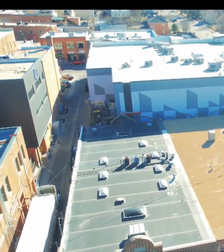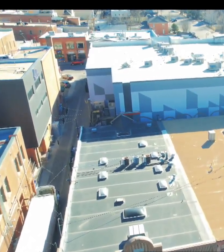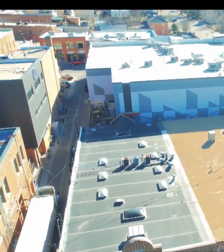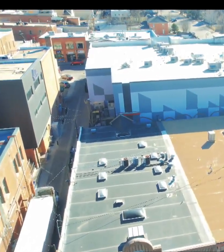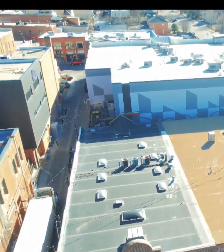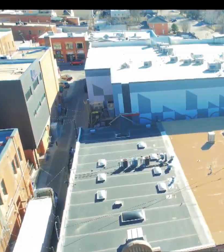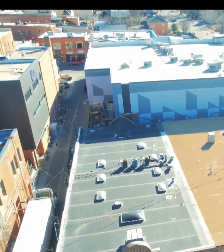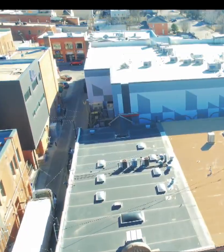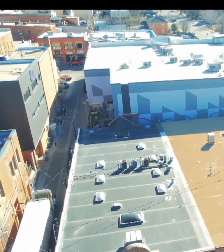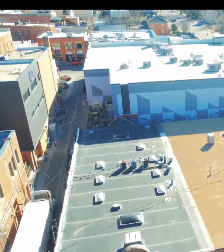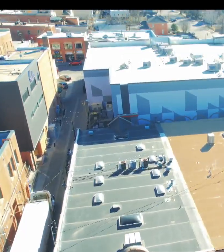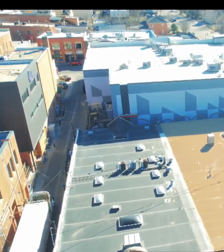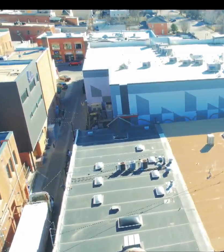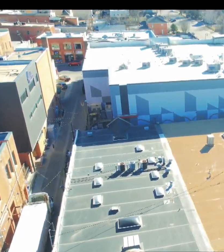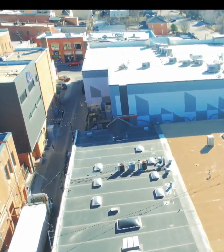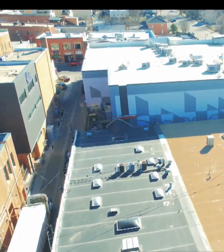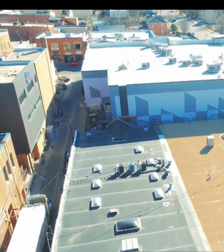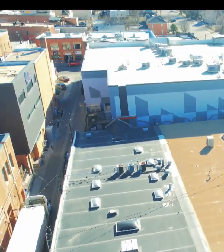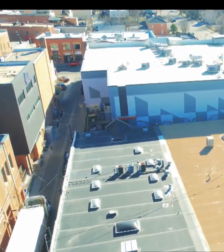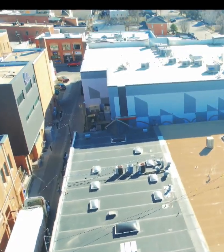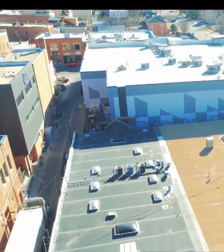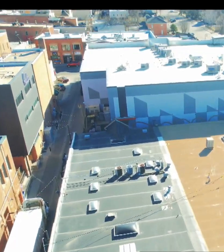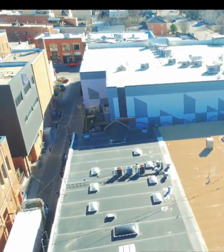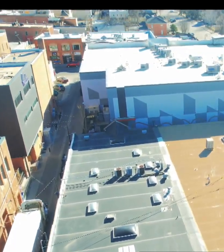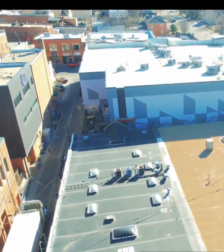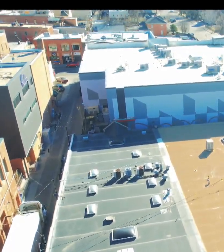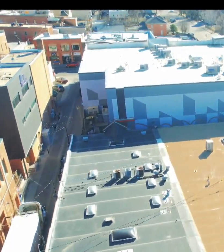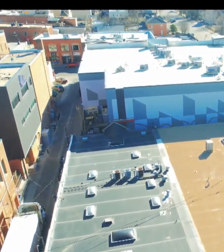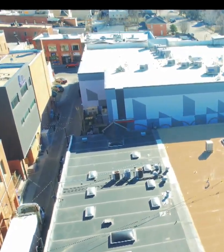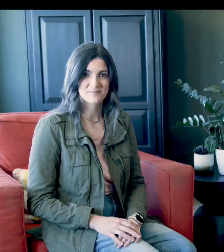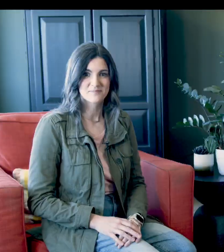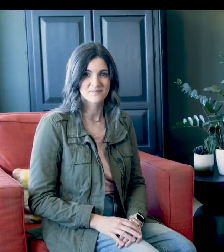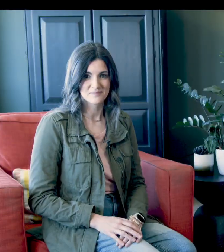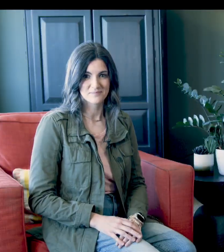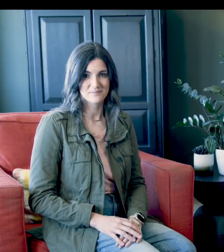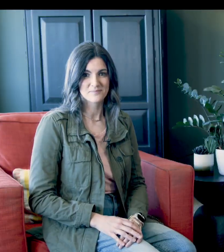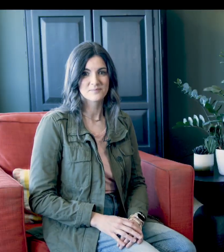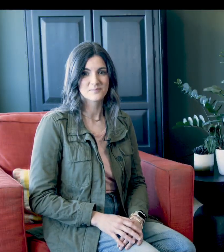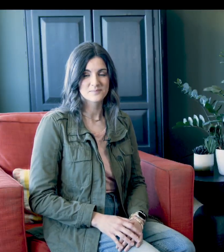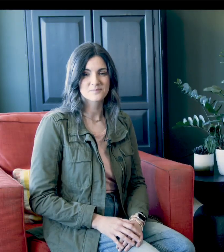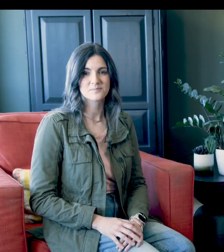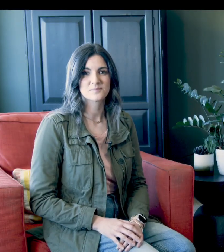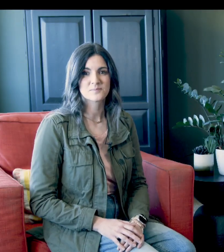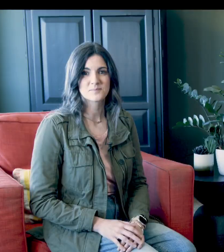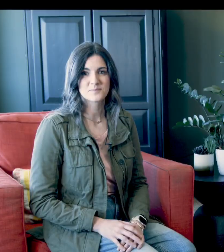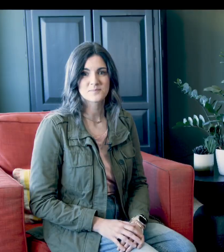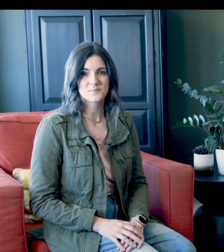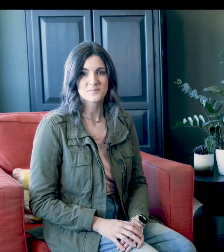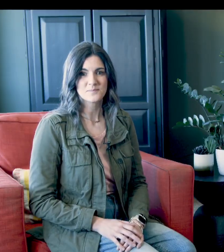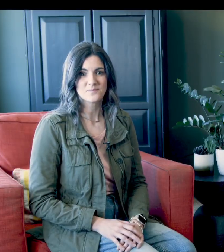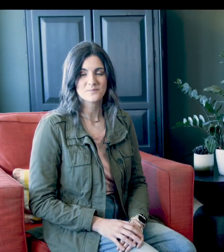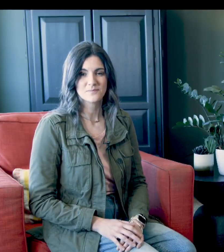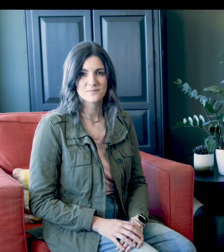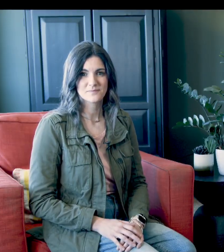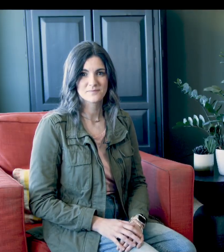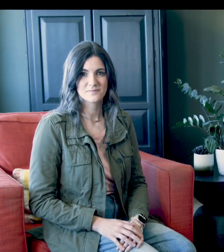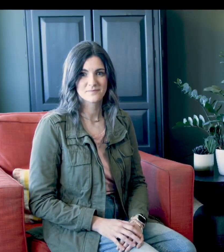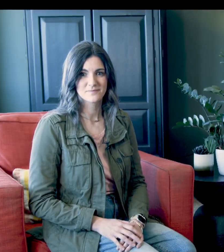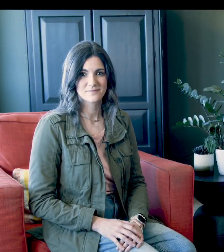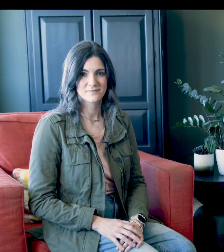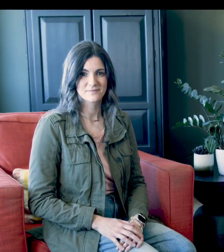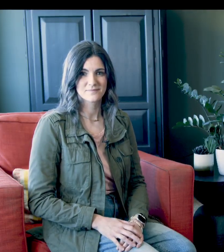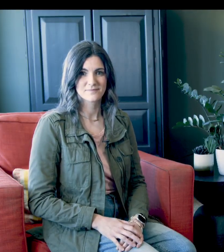just $1 a year, as long as the theater operates. Now, we always want to be transparent with you